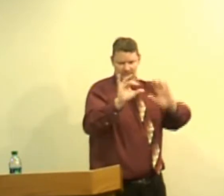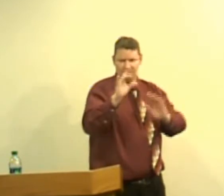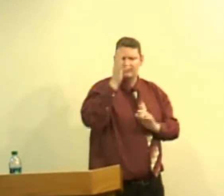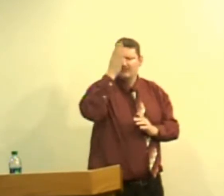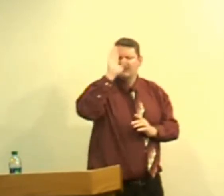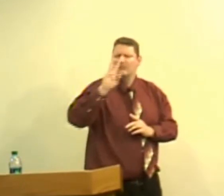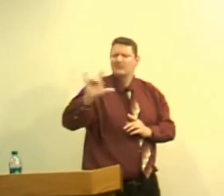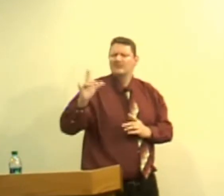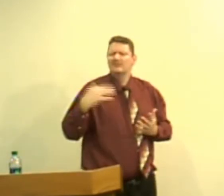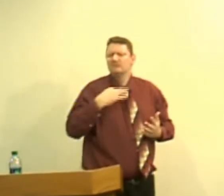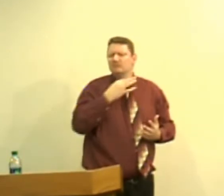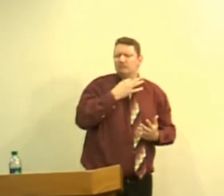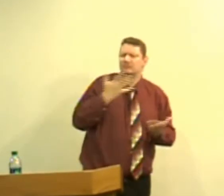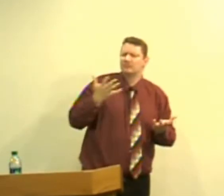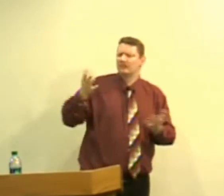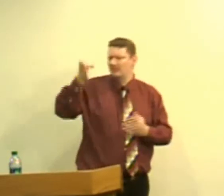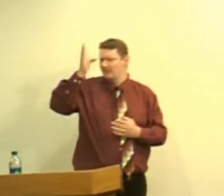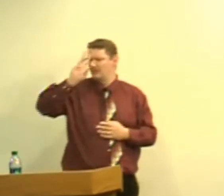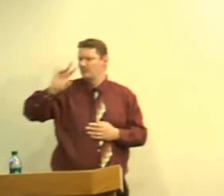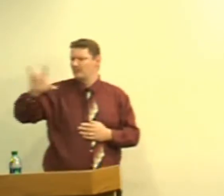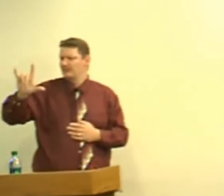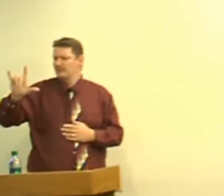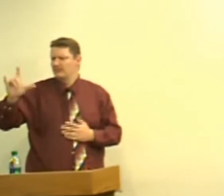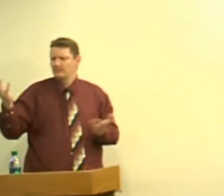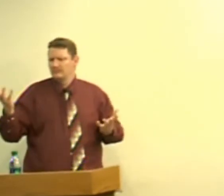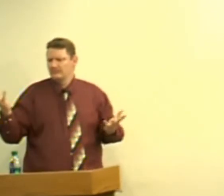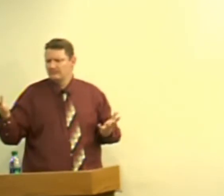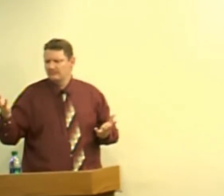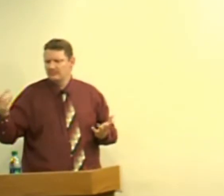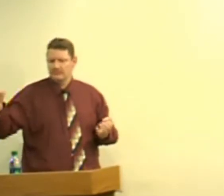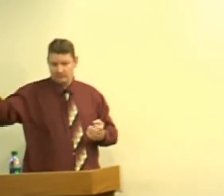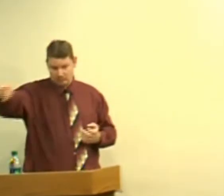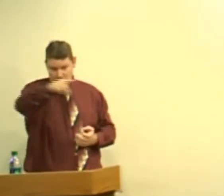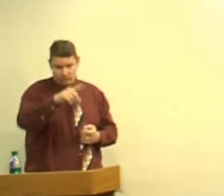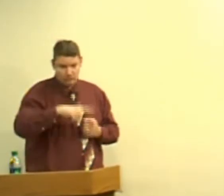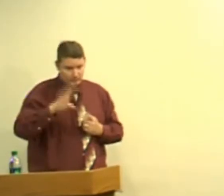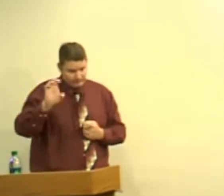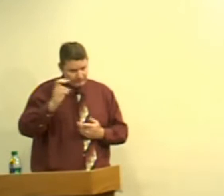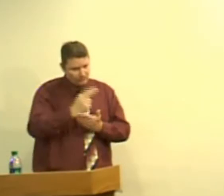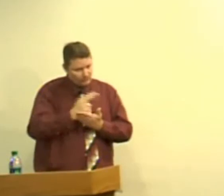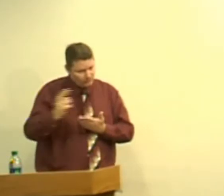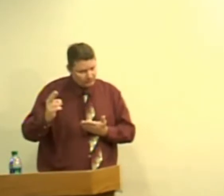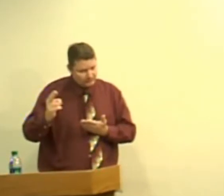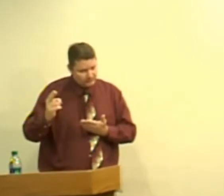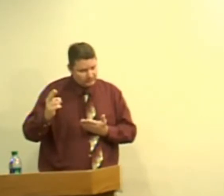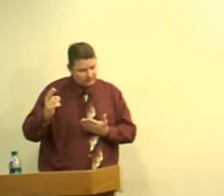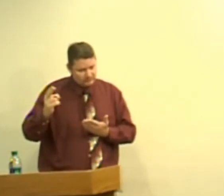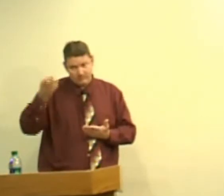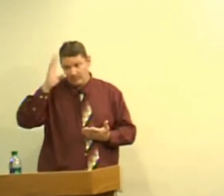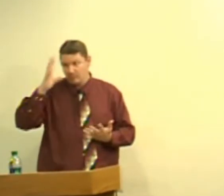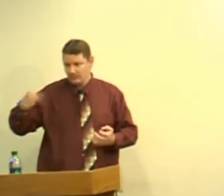So again, we talk about God's will. What does that mean for you, God's will? To true.